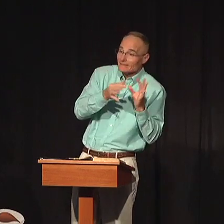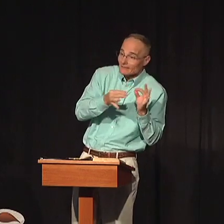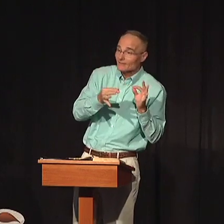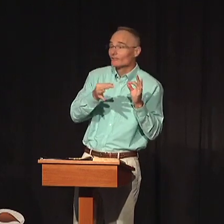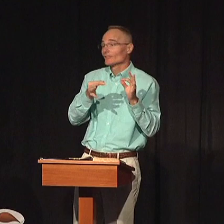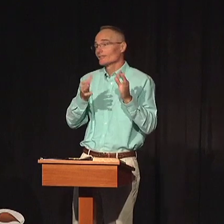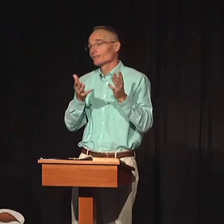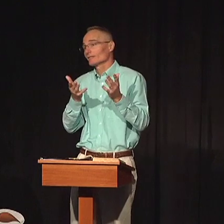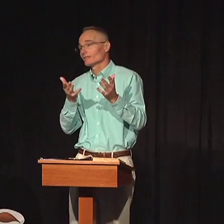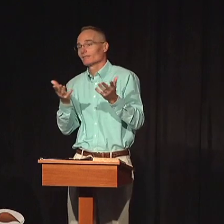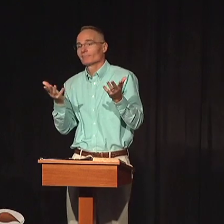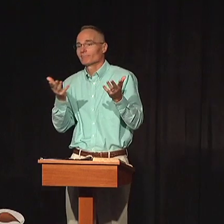the message,